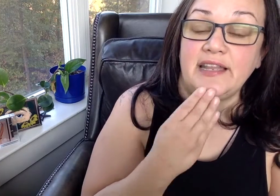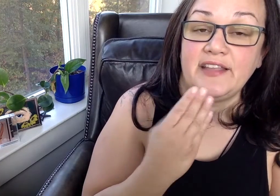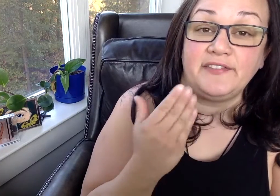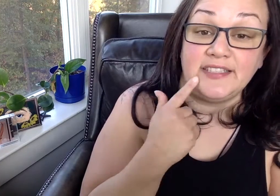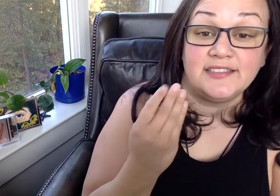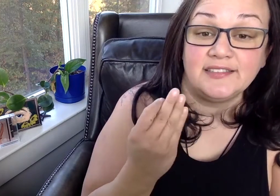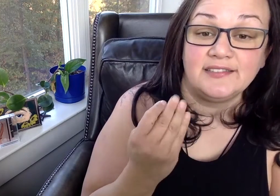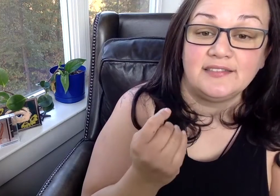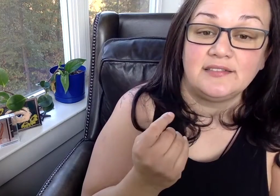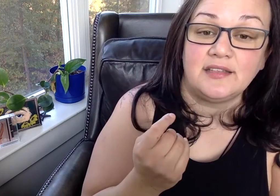Netflix.